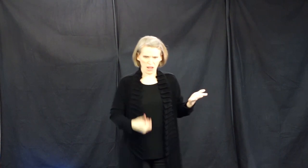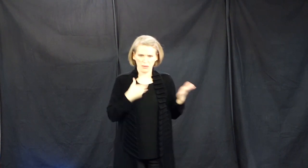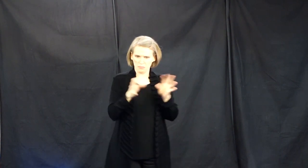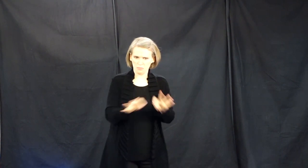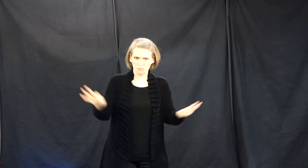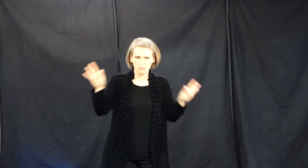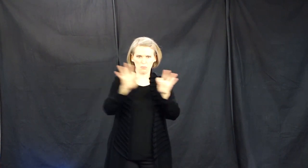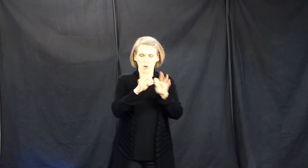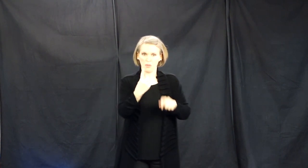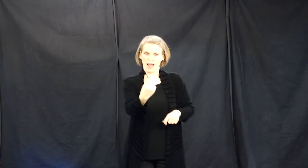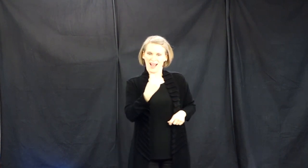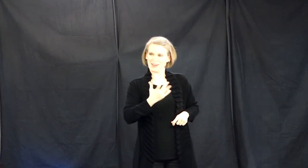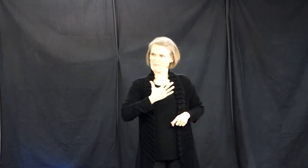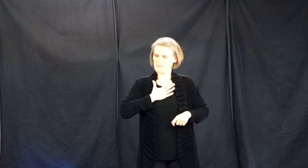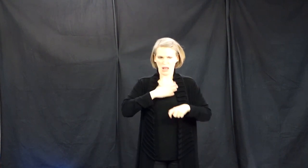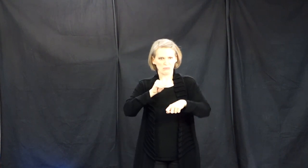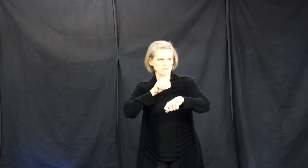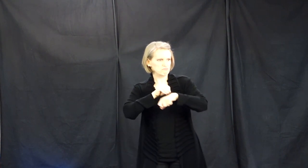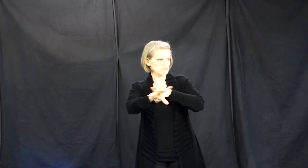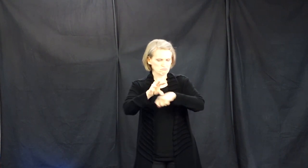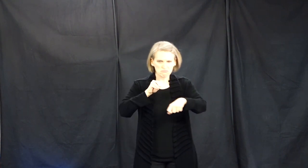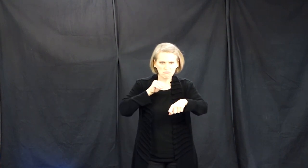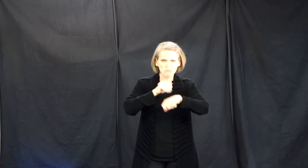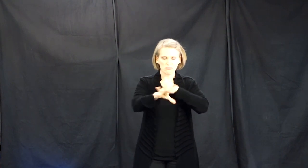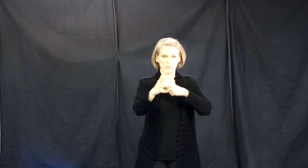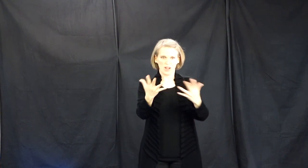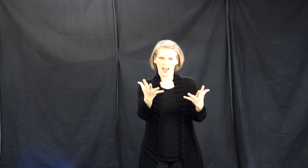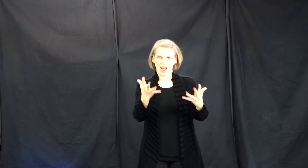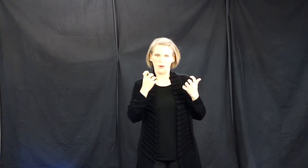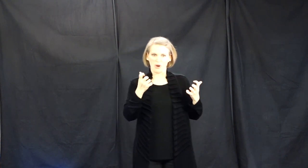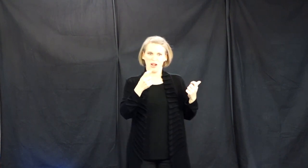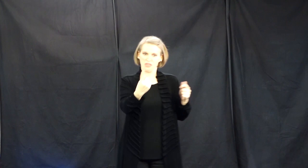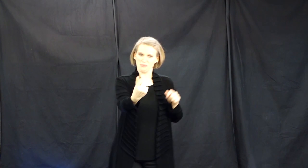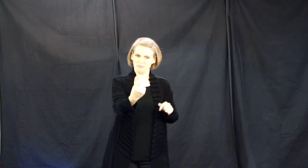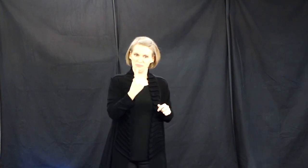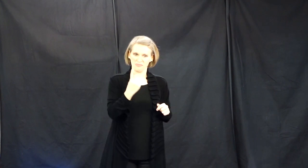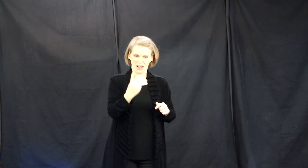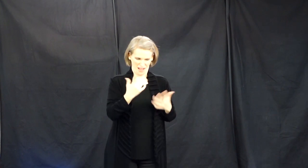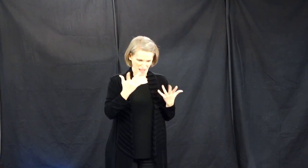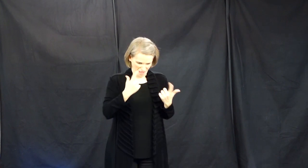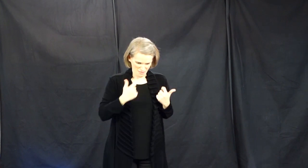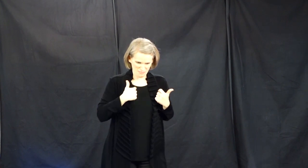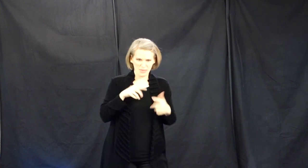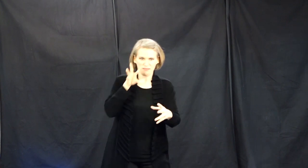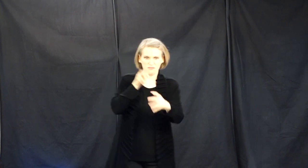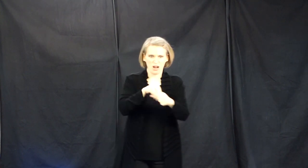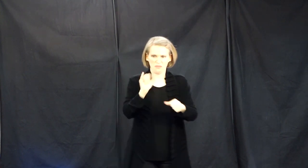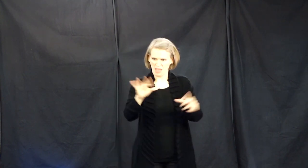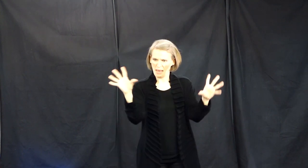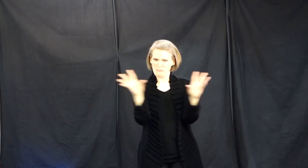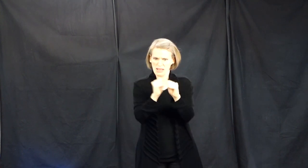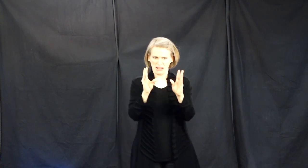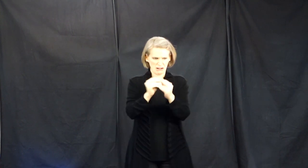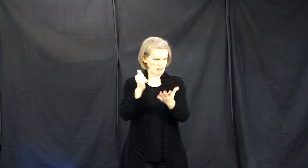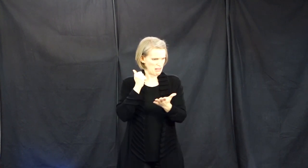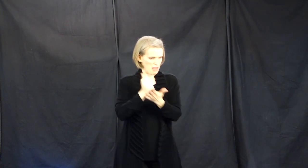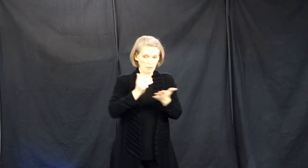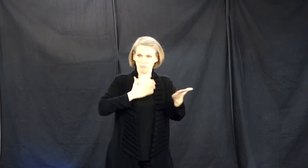it happens, the room where it happens. I wanna be in the room where it